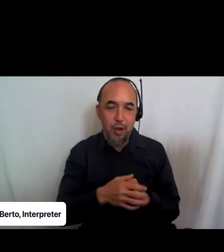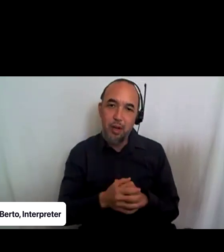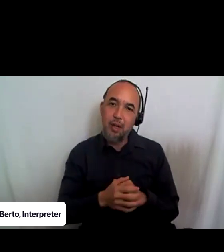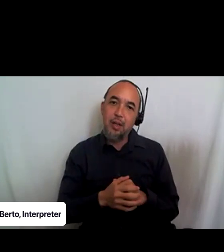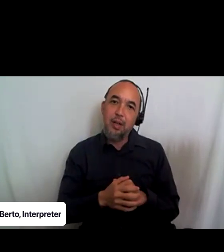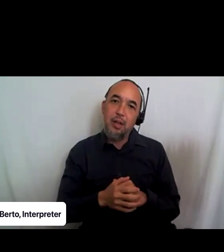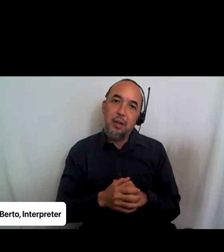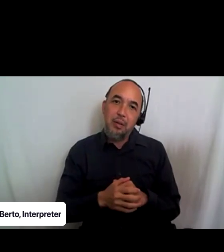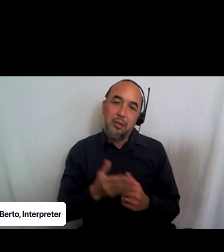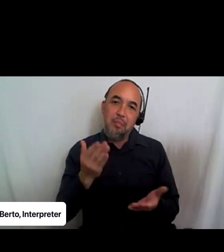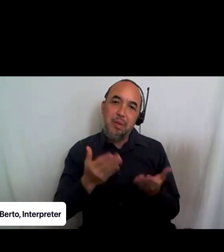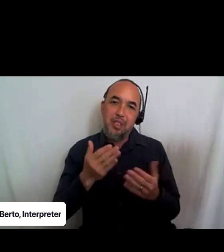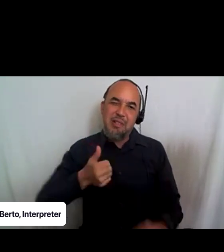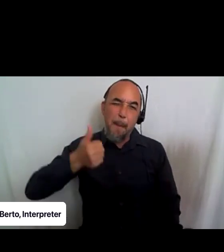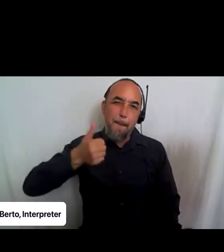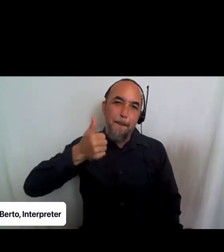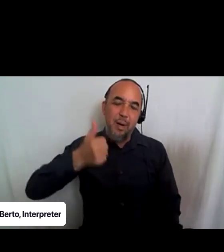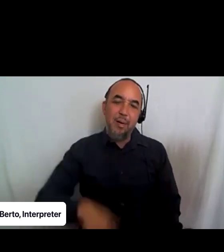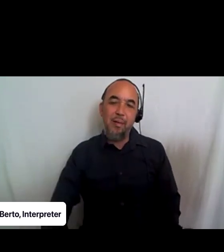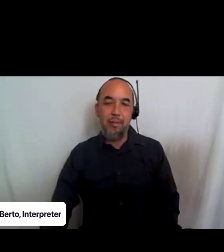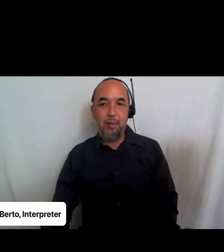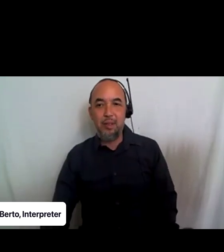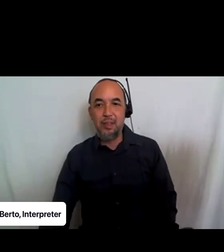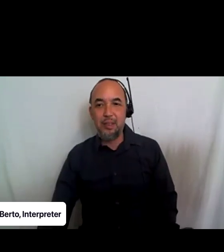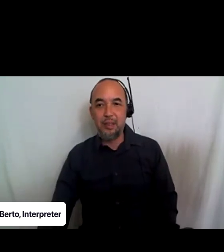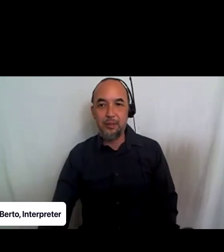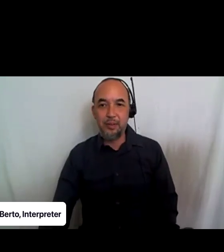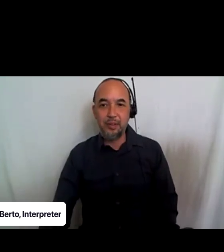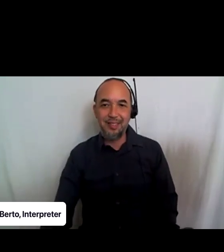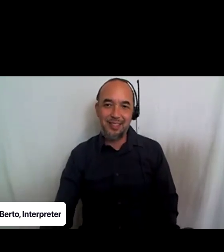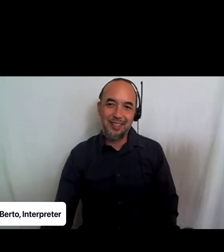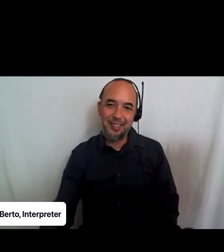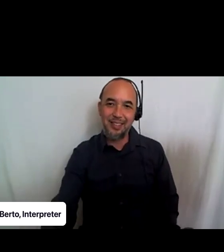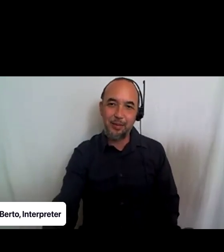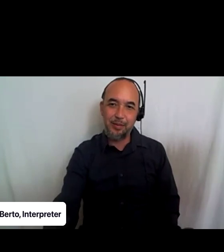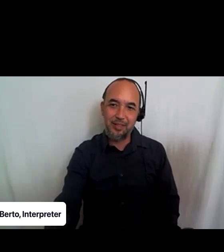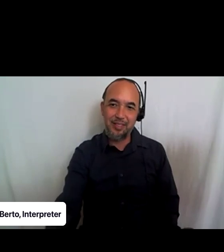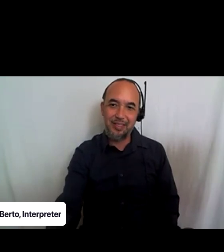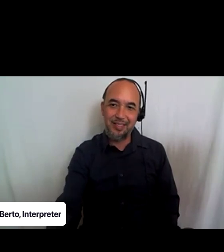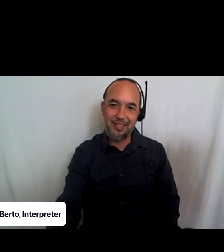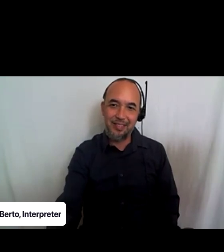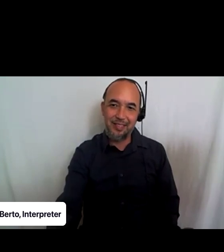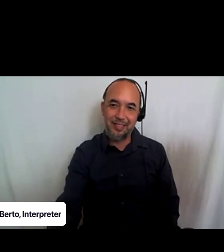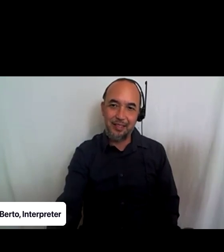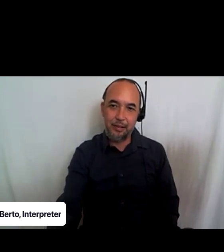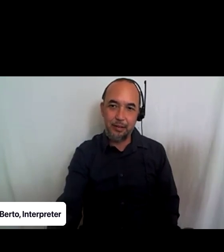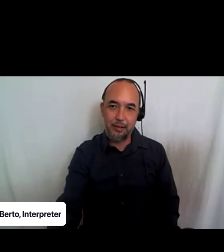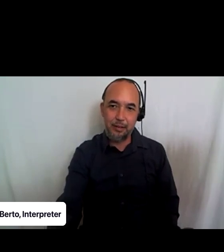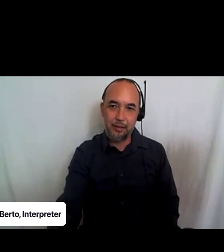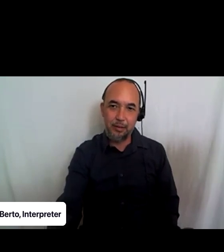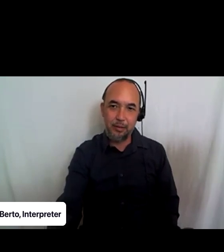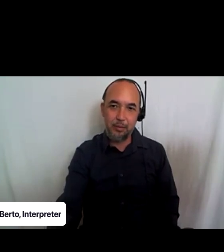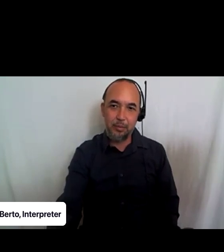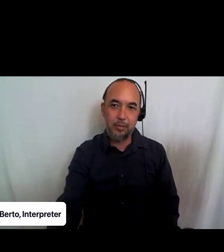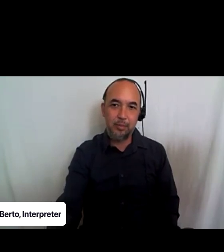just turn the mic up a bit. Absolutely. Or I'll tell that story again. In the meantime, if your butter is melted,